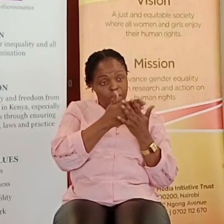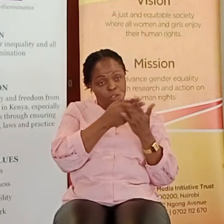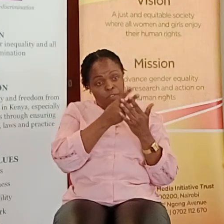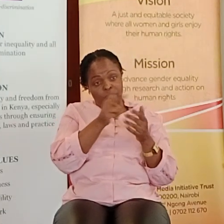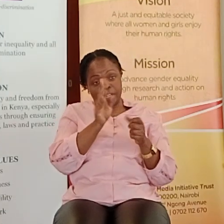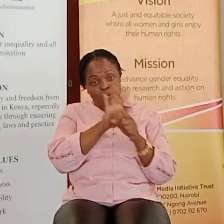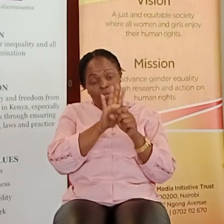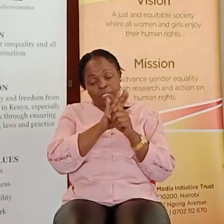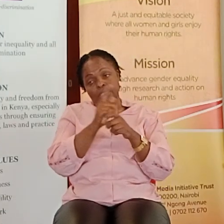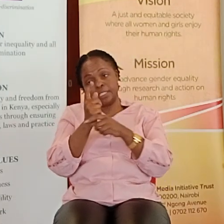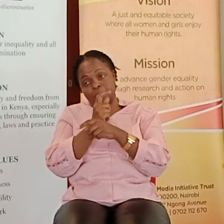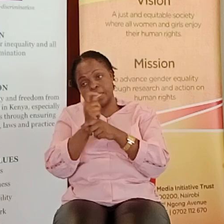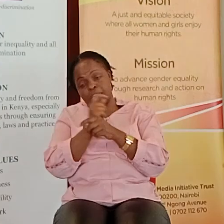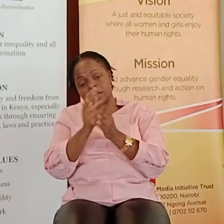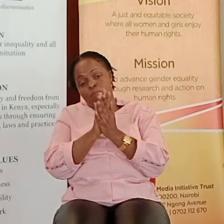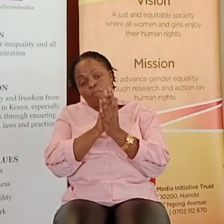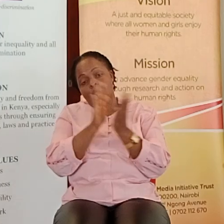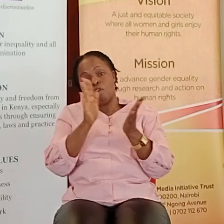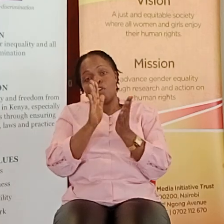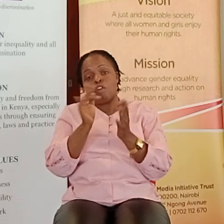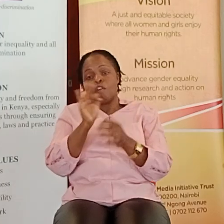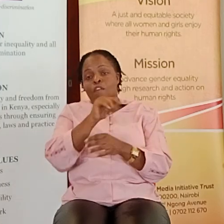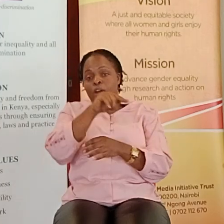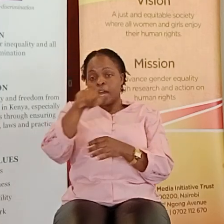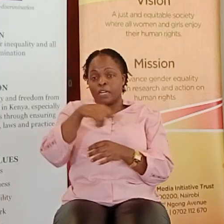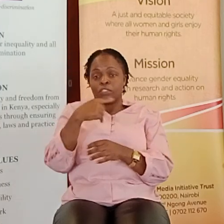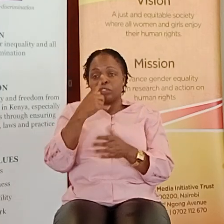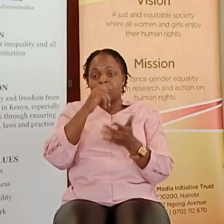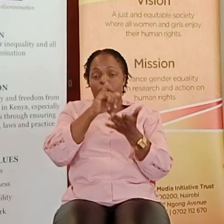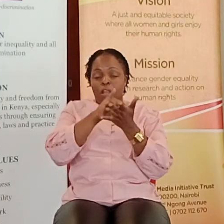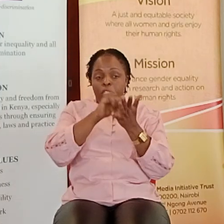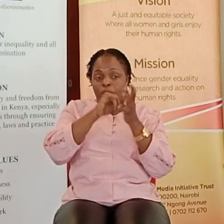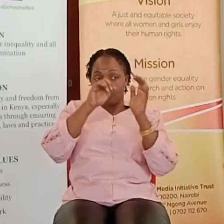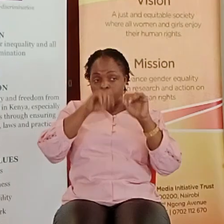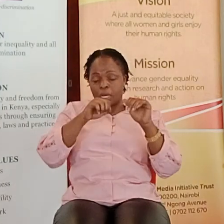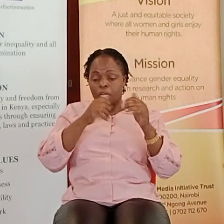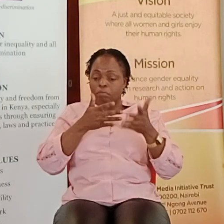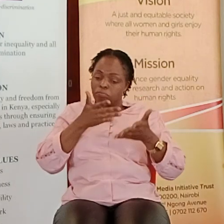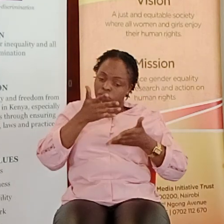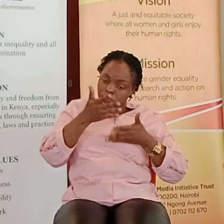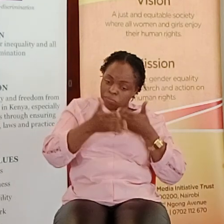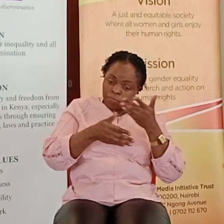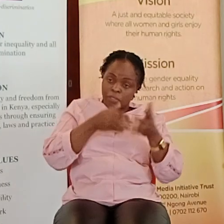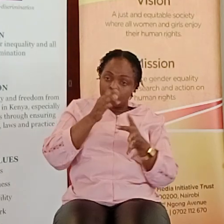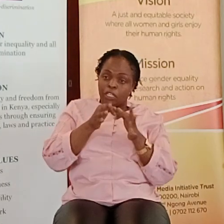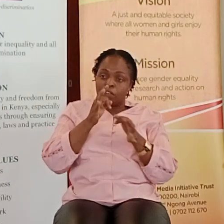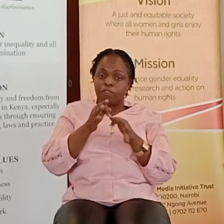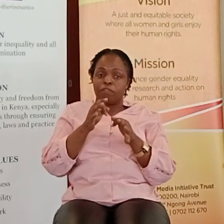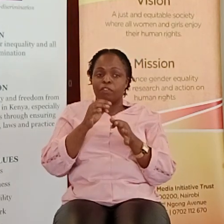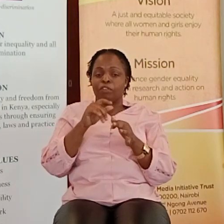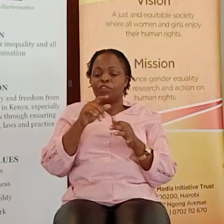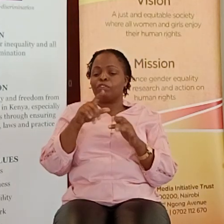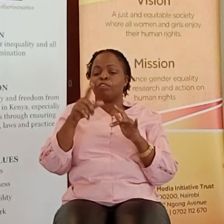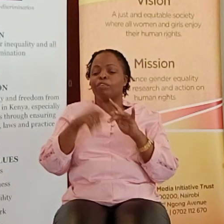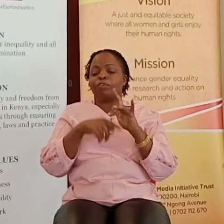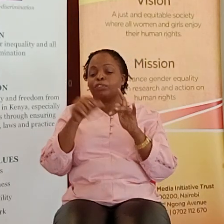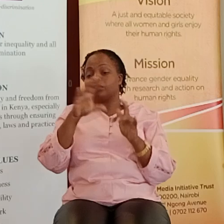train more of us so that we can negotiate. If we don't go to the international level, we can do it